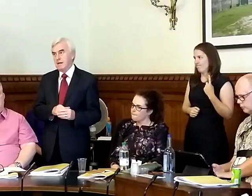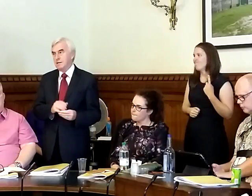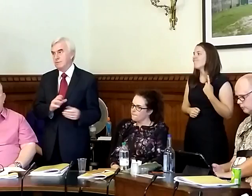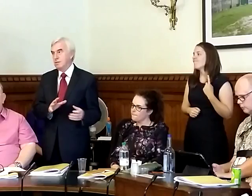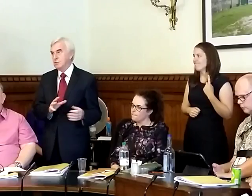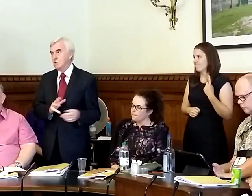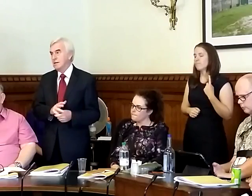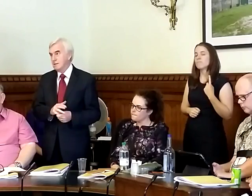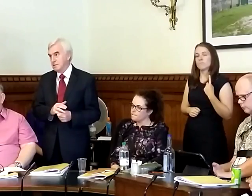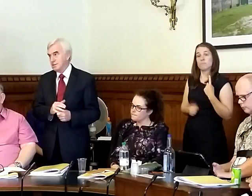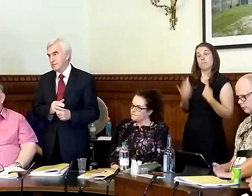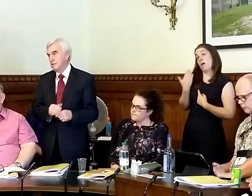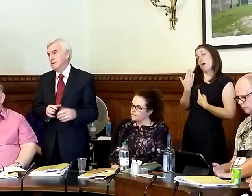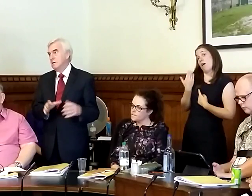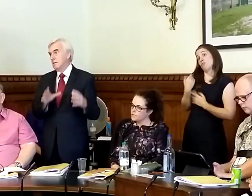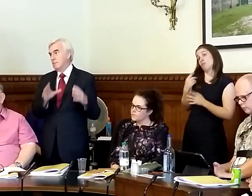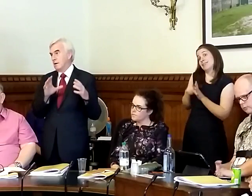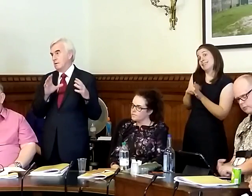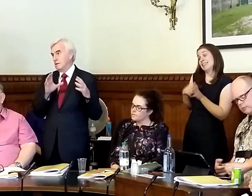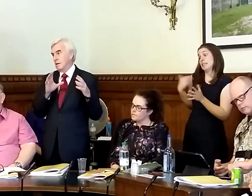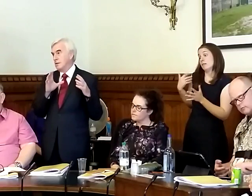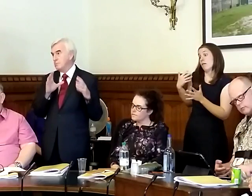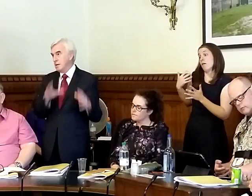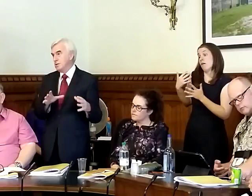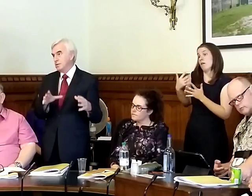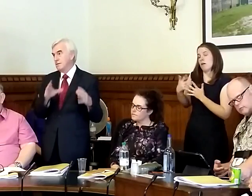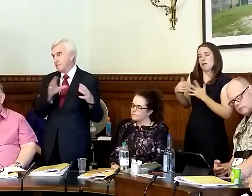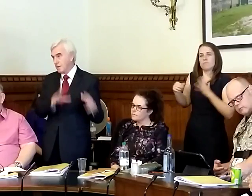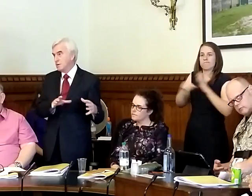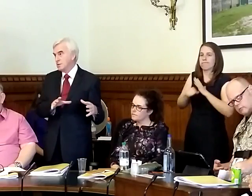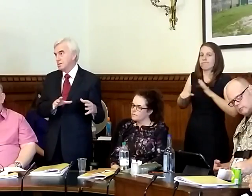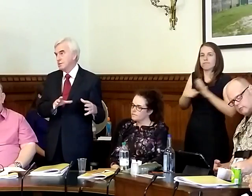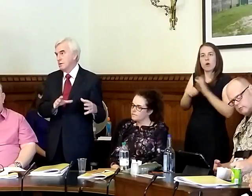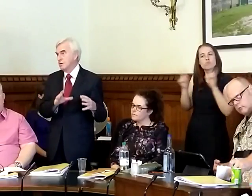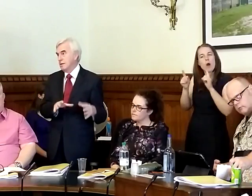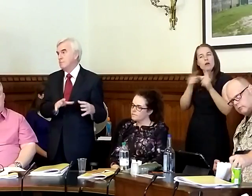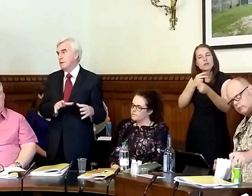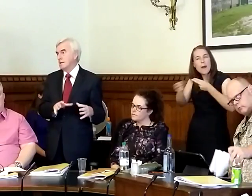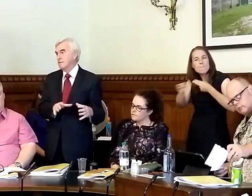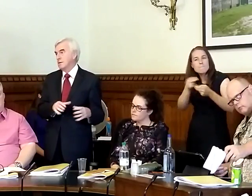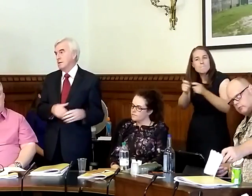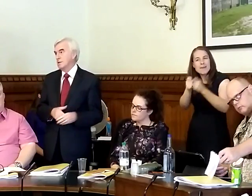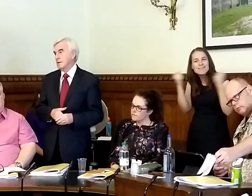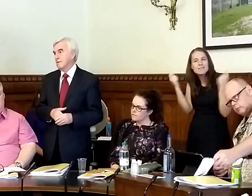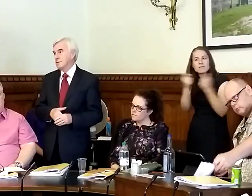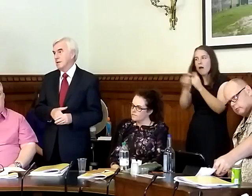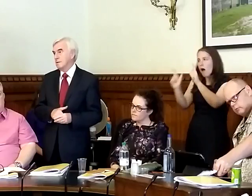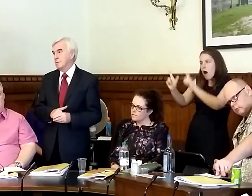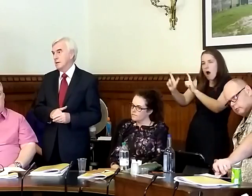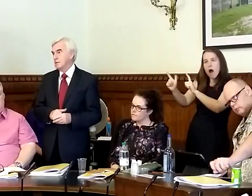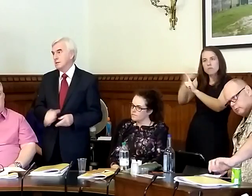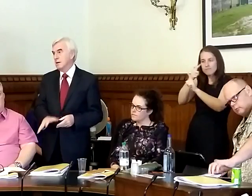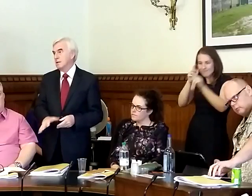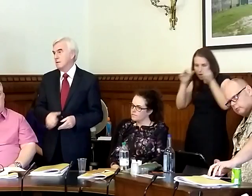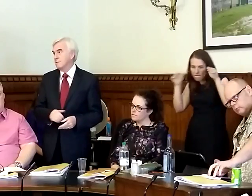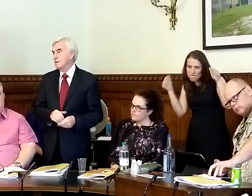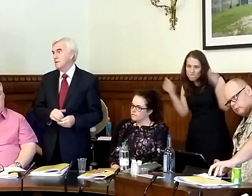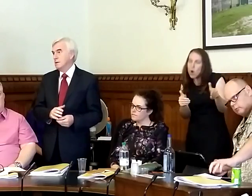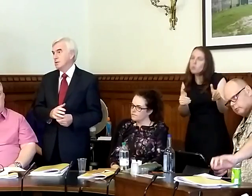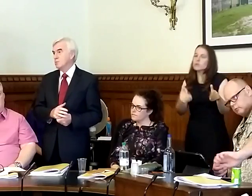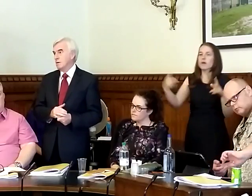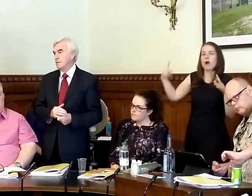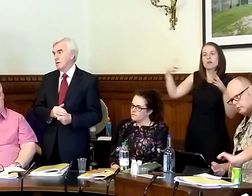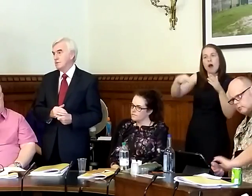the difficulty we've had in recent years about getting the media to focus on the impact of the cuts that have taken place. And